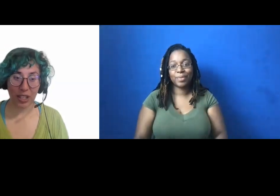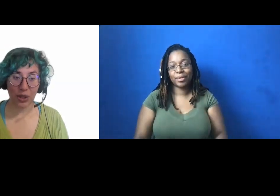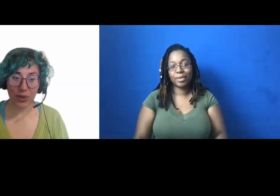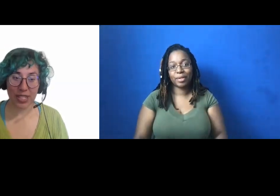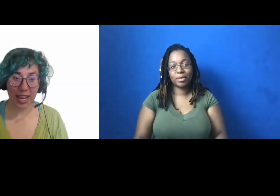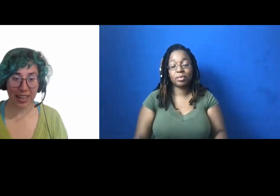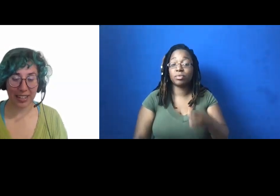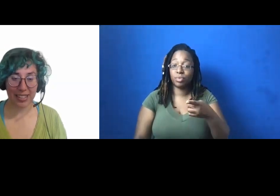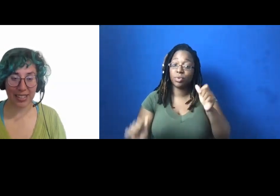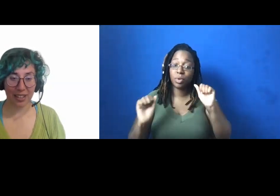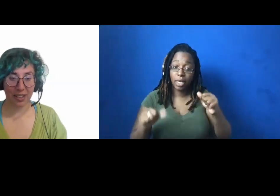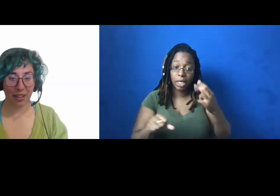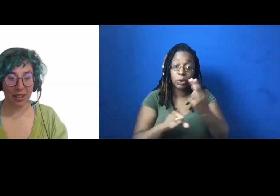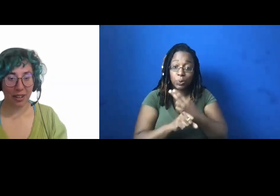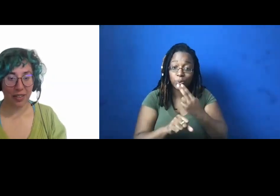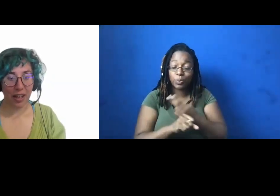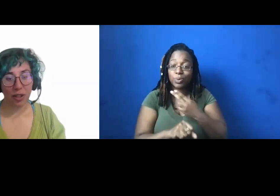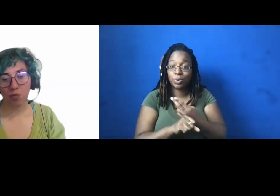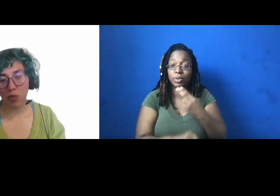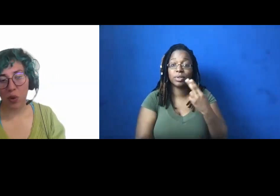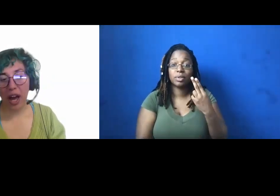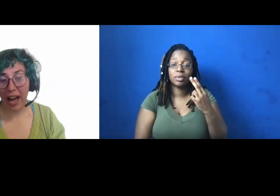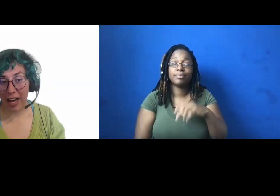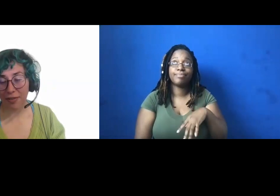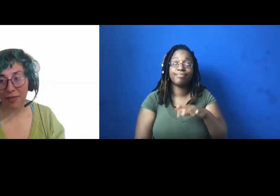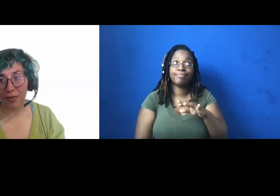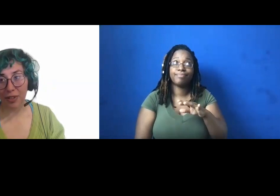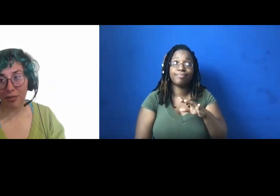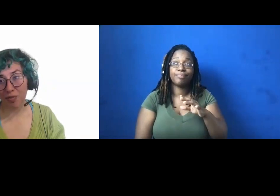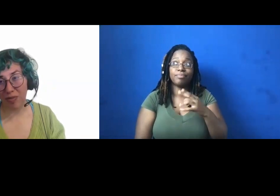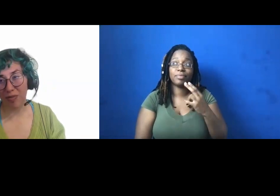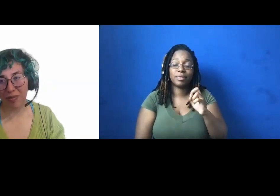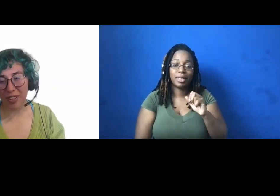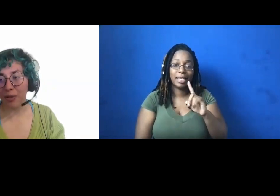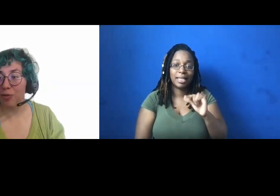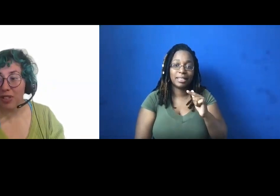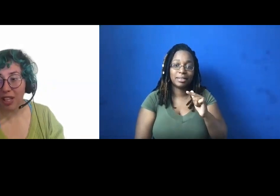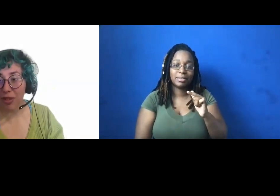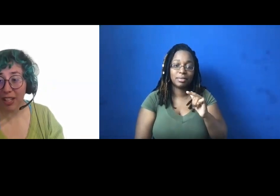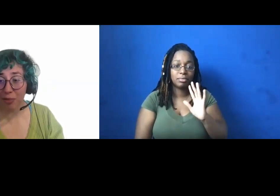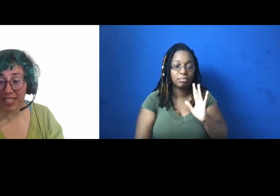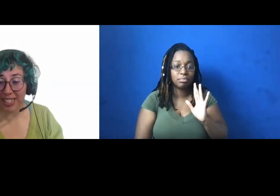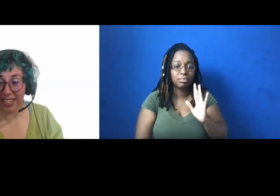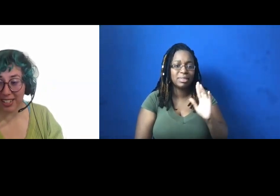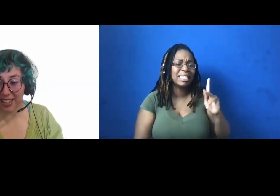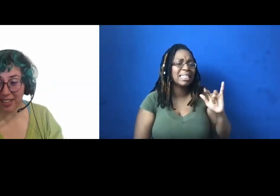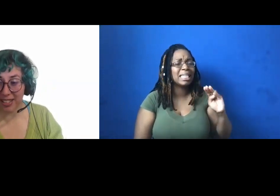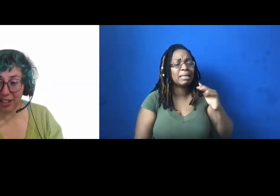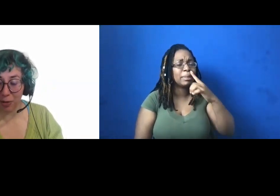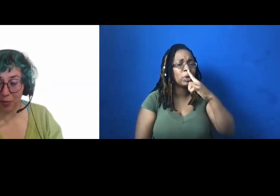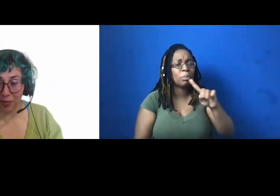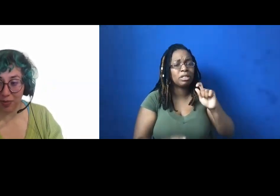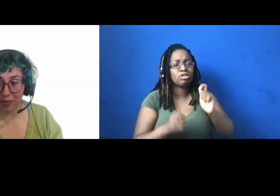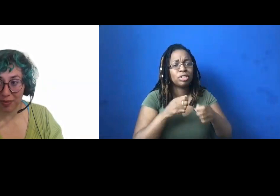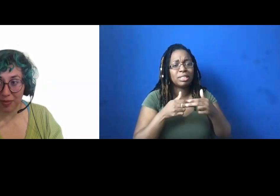You can use headings that you have. Oh, Kim, can you please change the